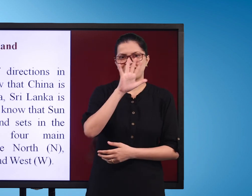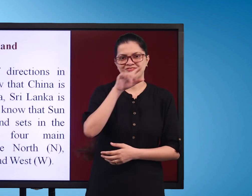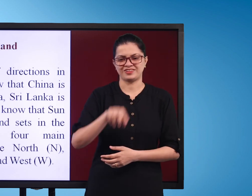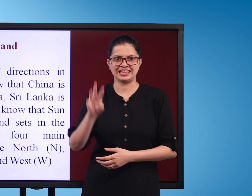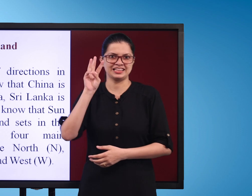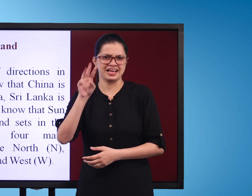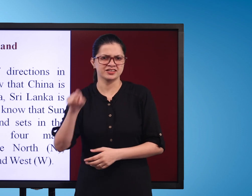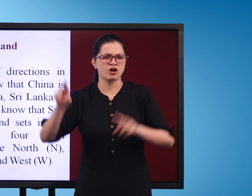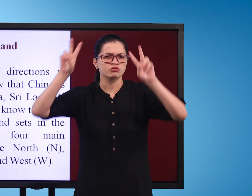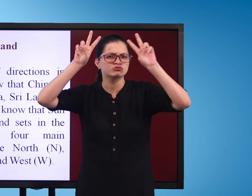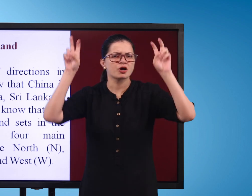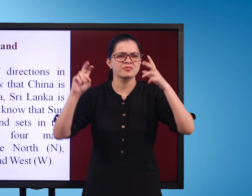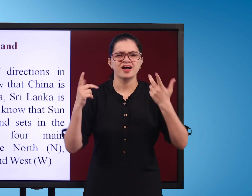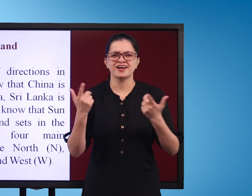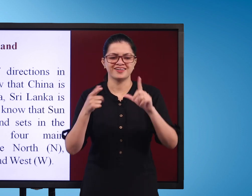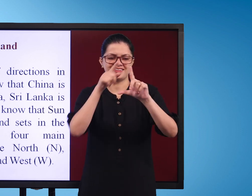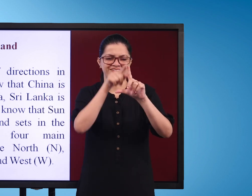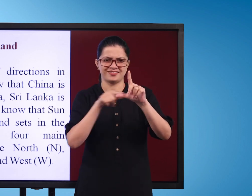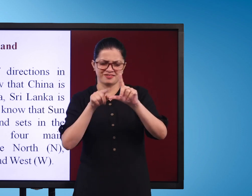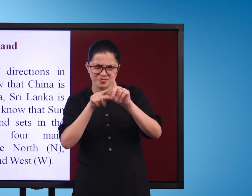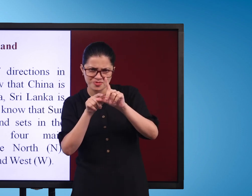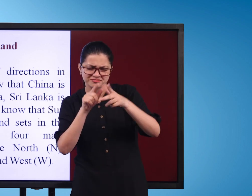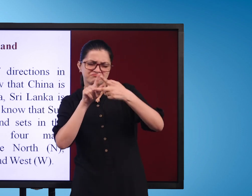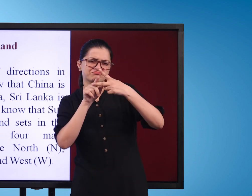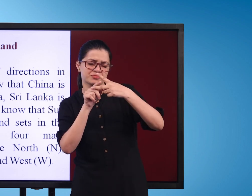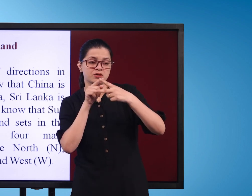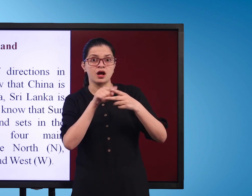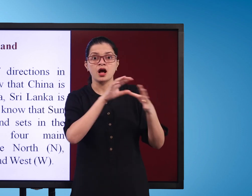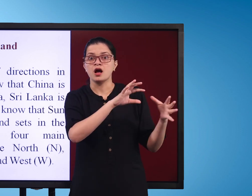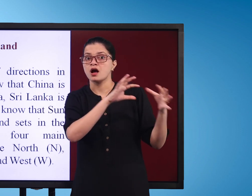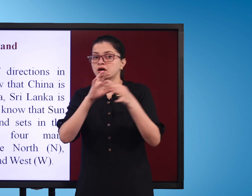Five point 3. Angles, right and straight.